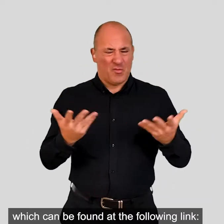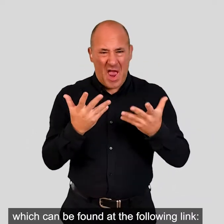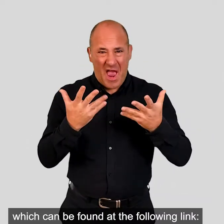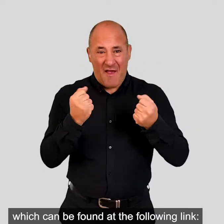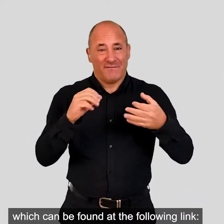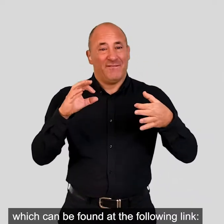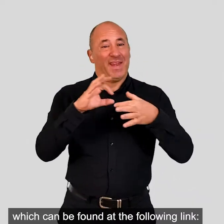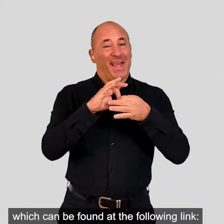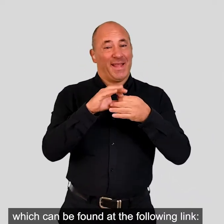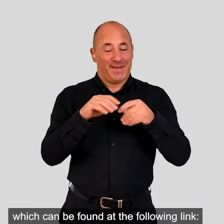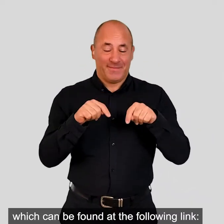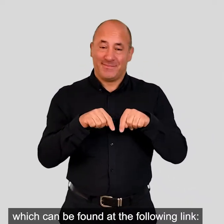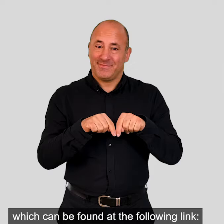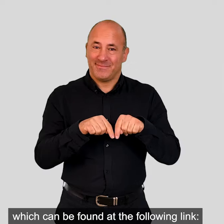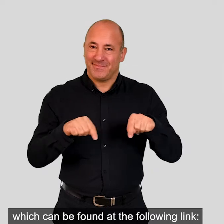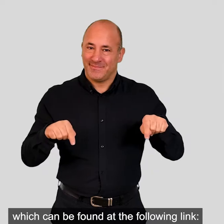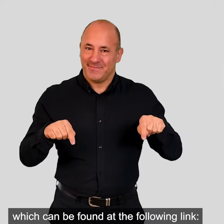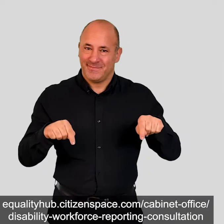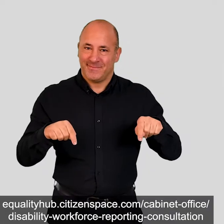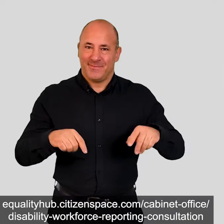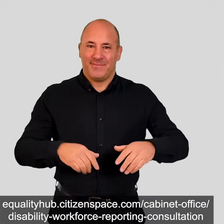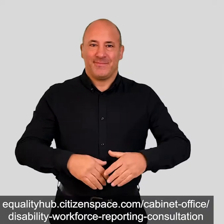be found at the following link: